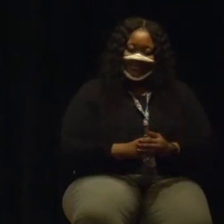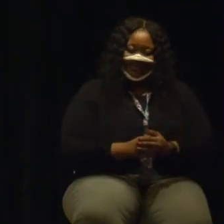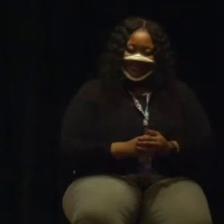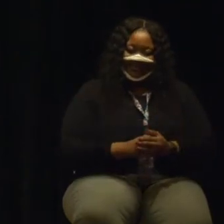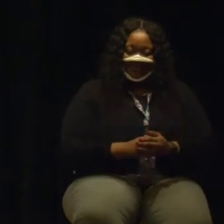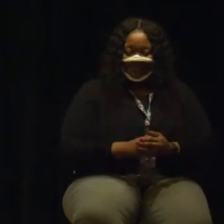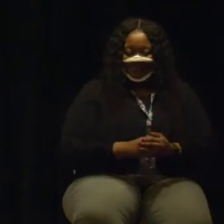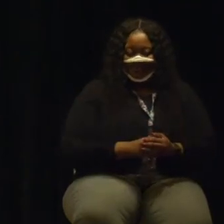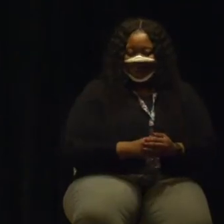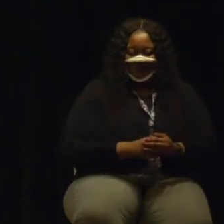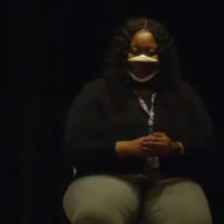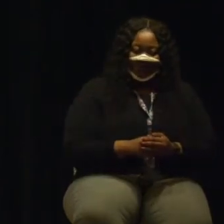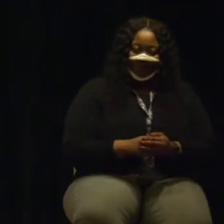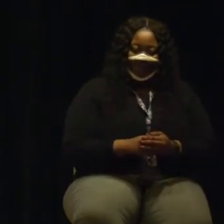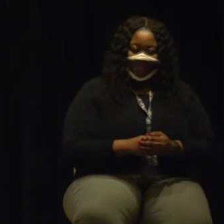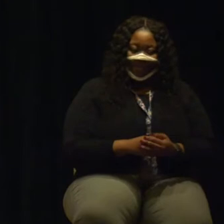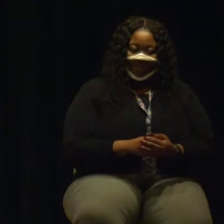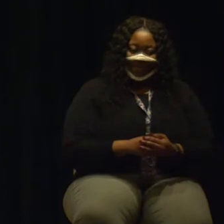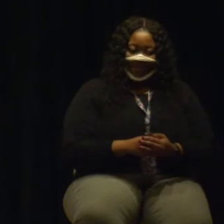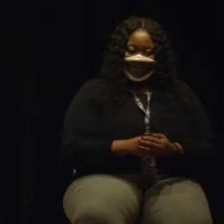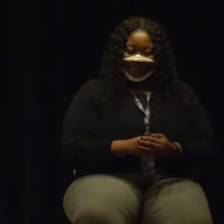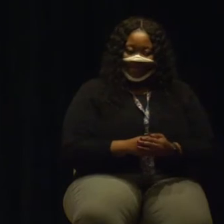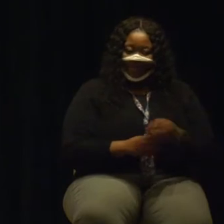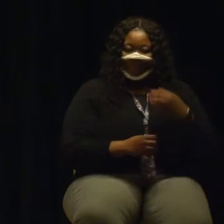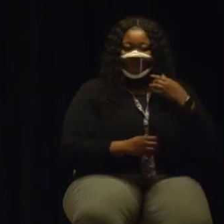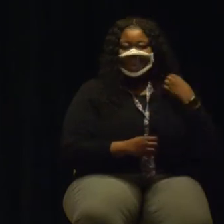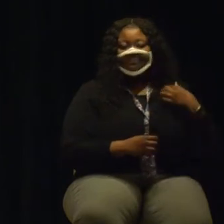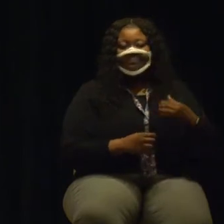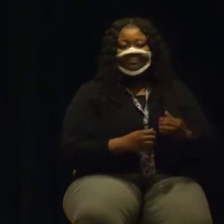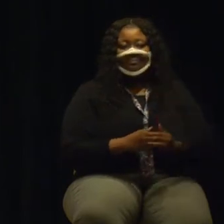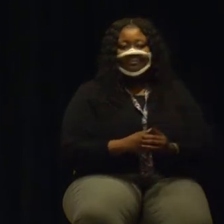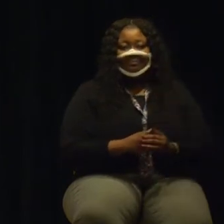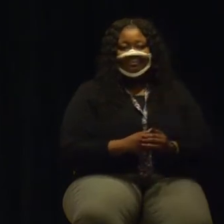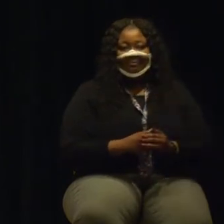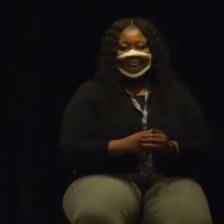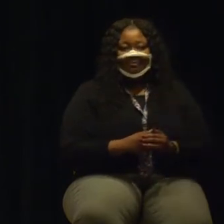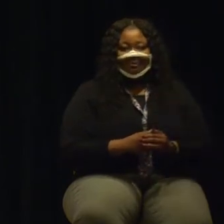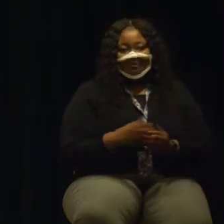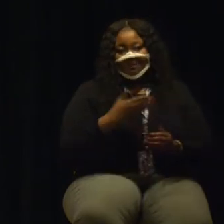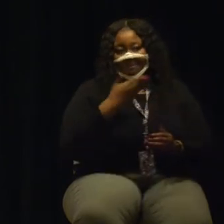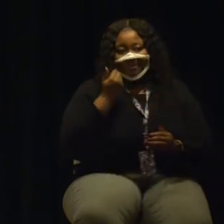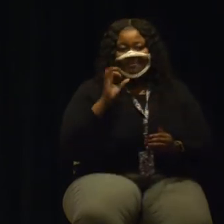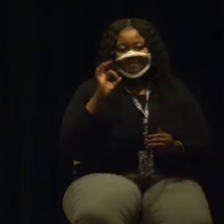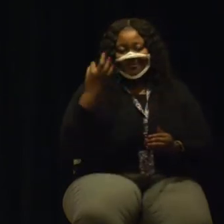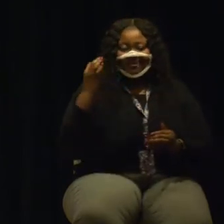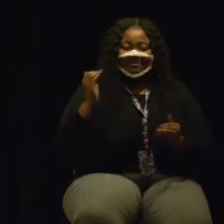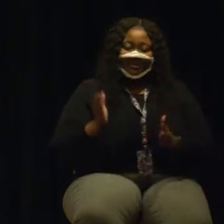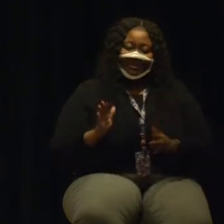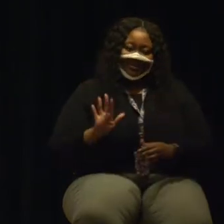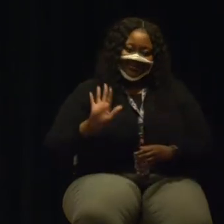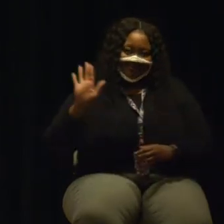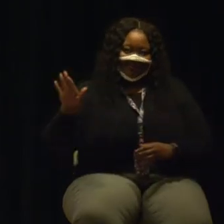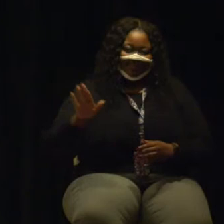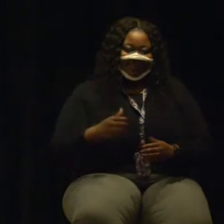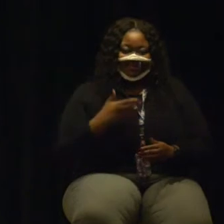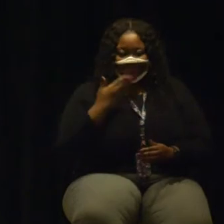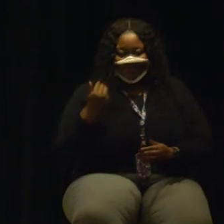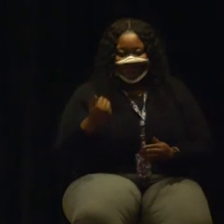No way. I think we work much better on the French countryside. Yeah. I don't remember, like, my ideas really